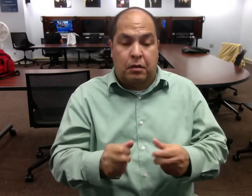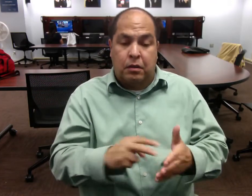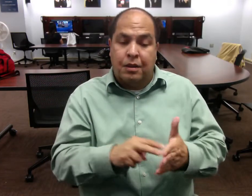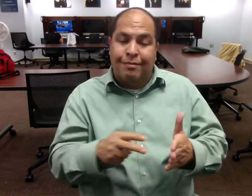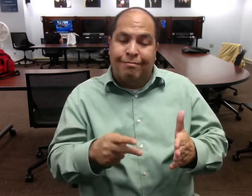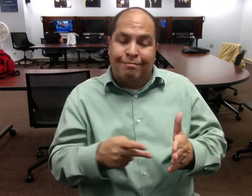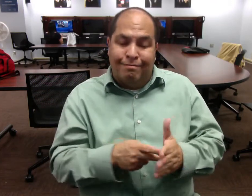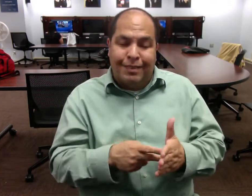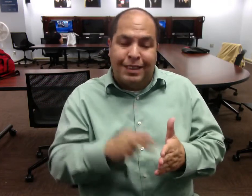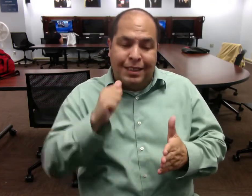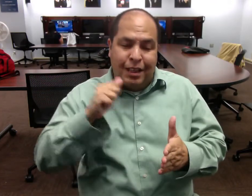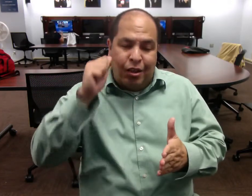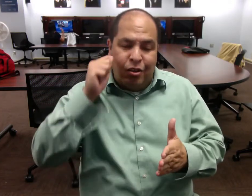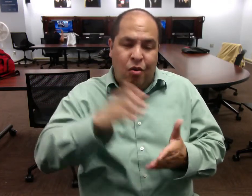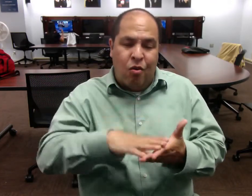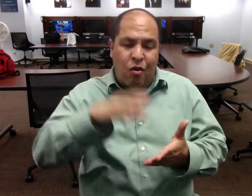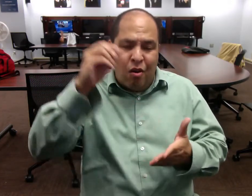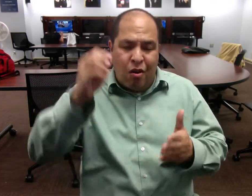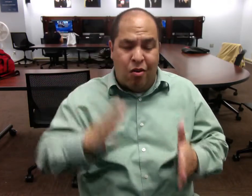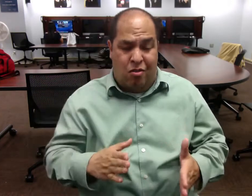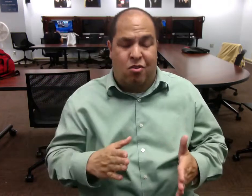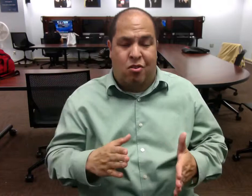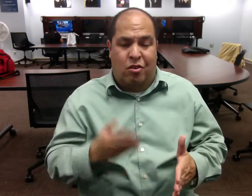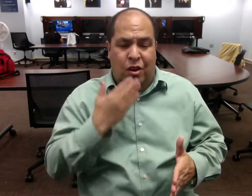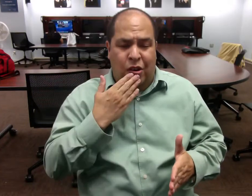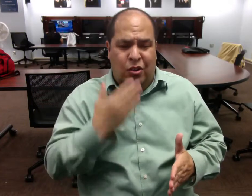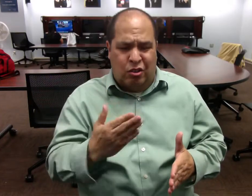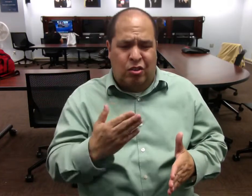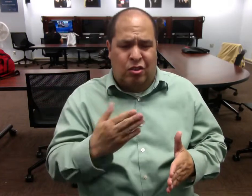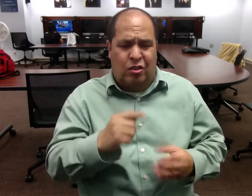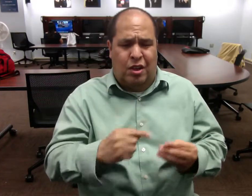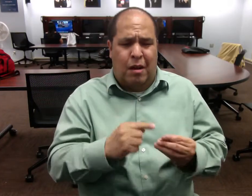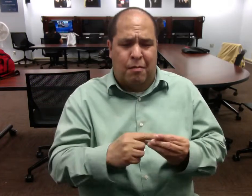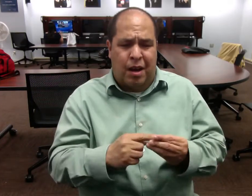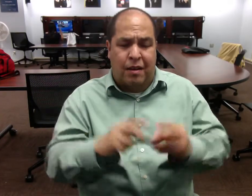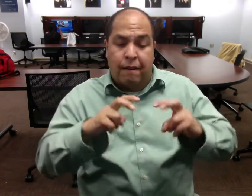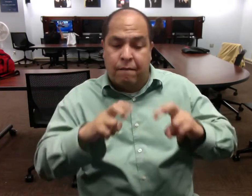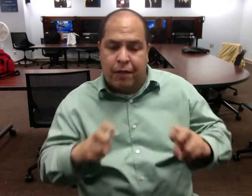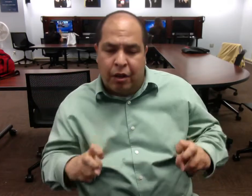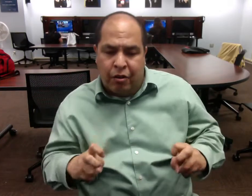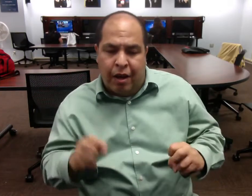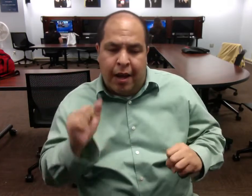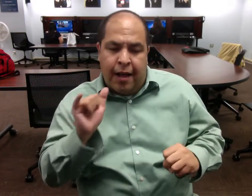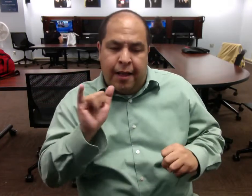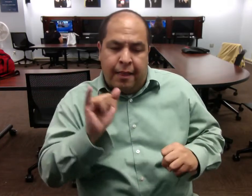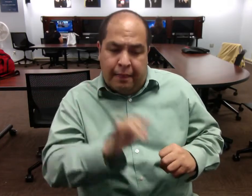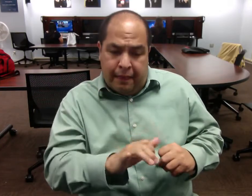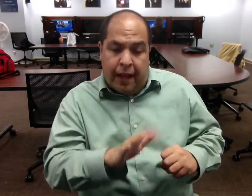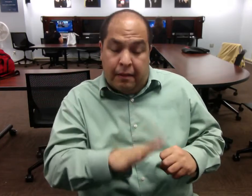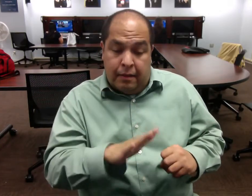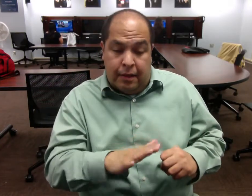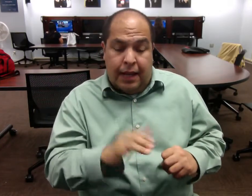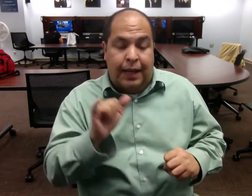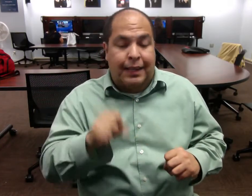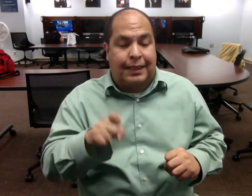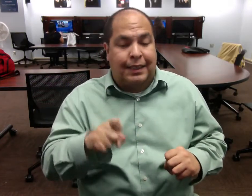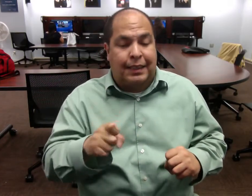out what they need to know and then deciding upon the best process for learning those